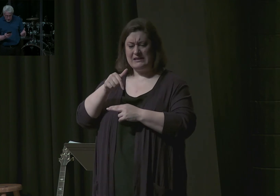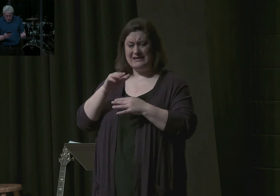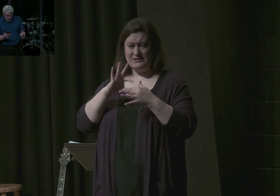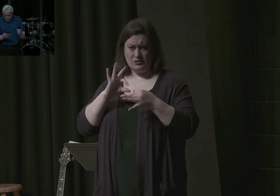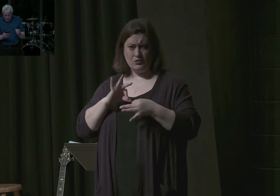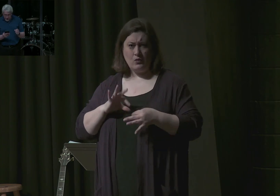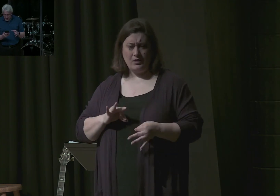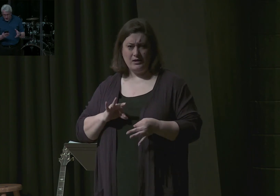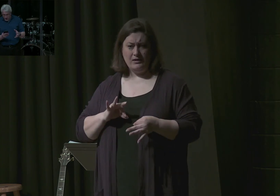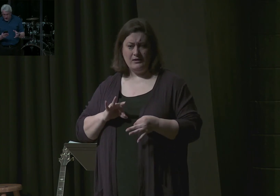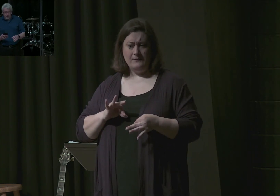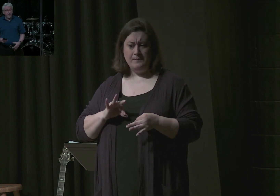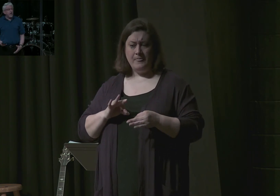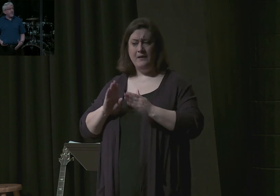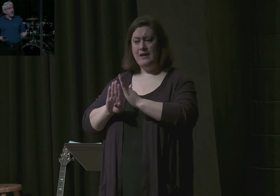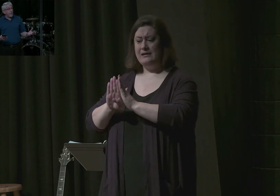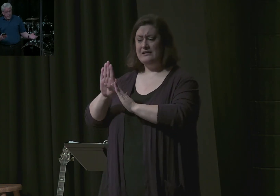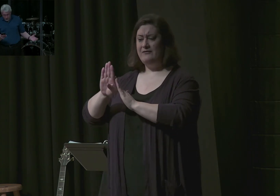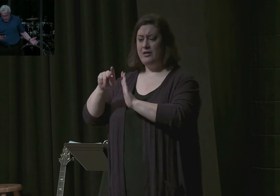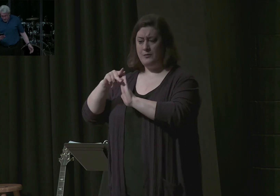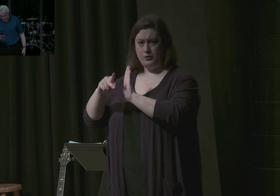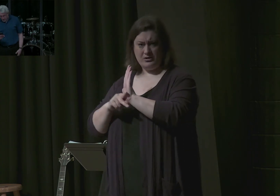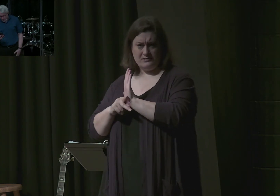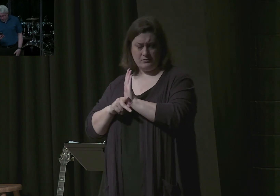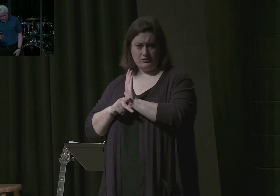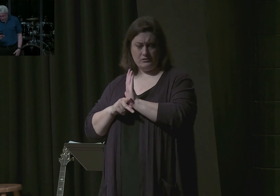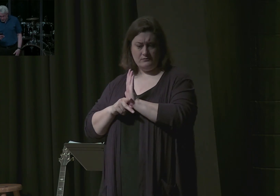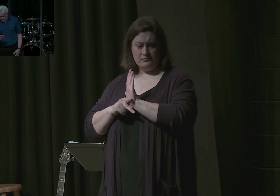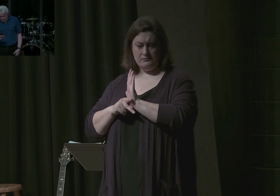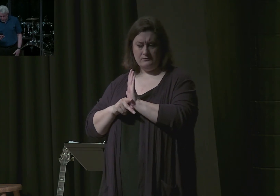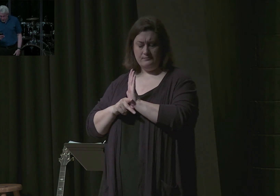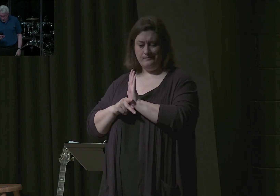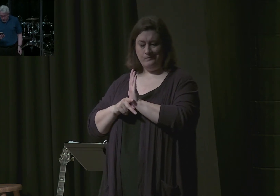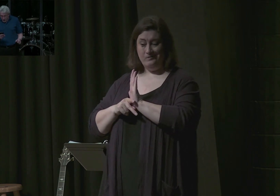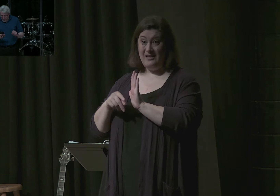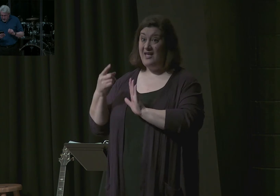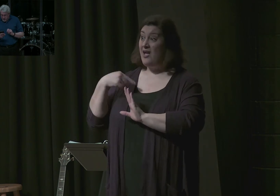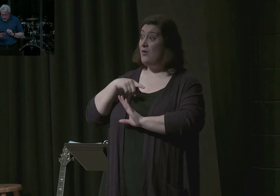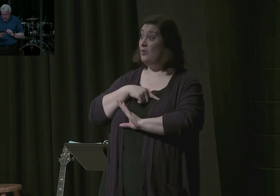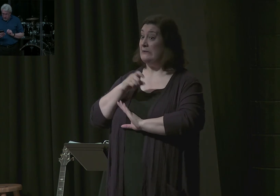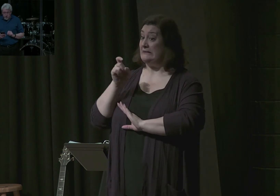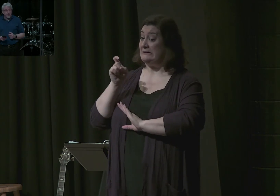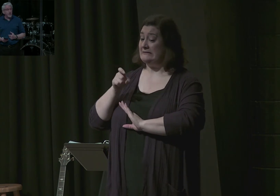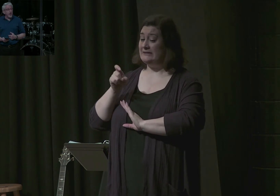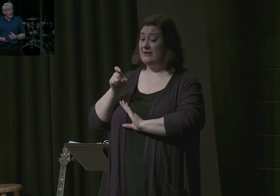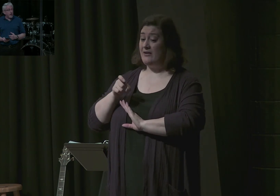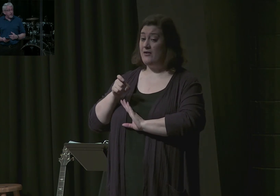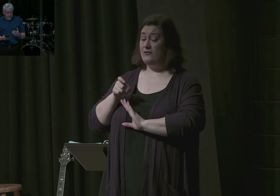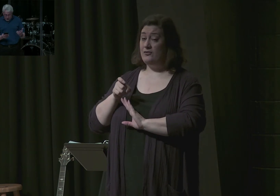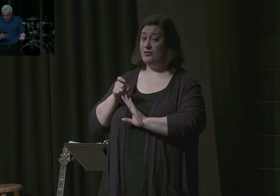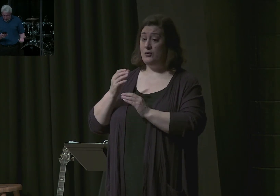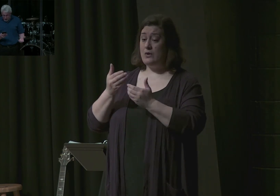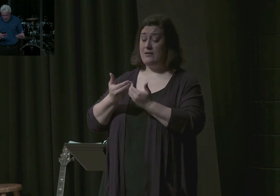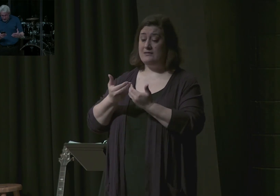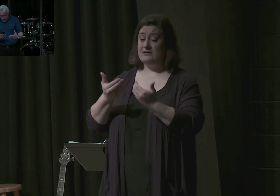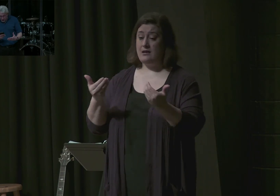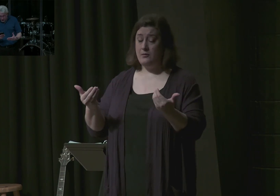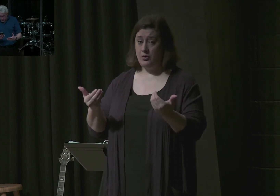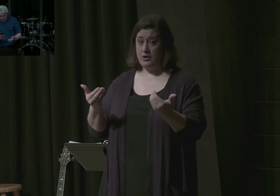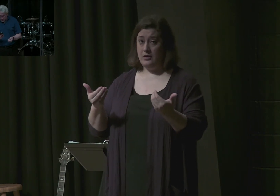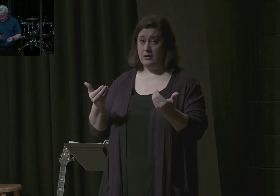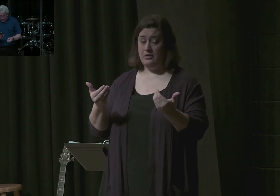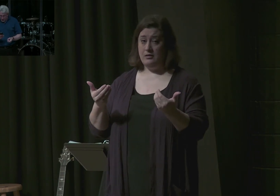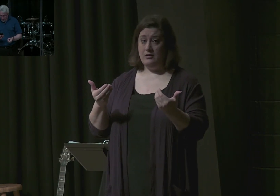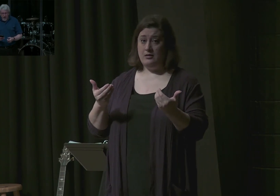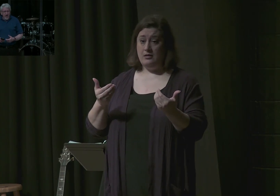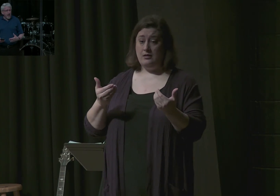taking narrative accounts like this and developing principles from them. And we must distinguish between what is commanded and commended